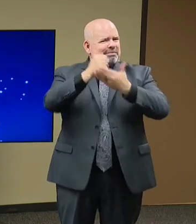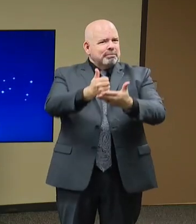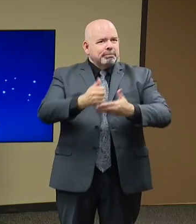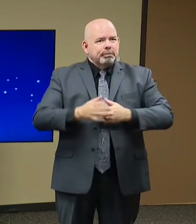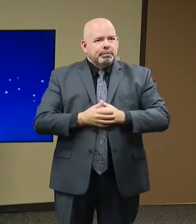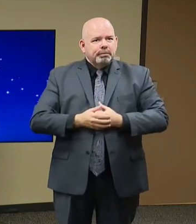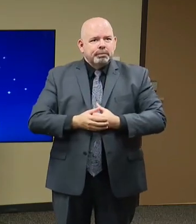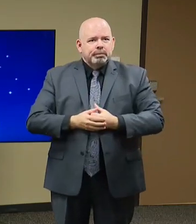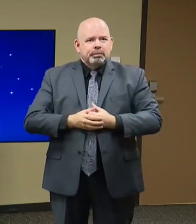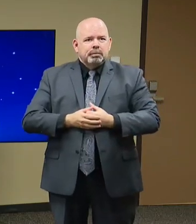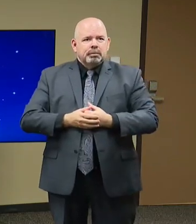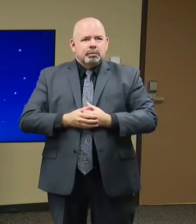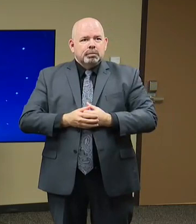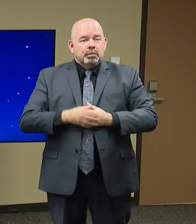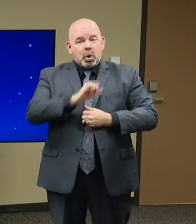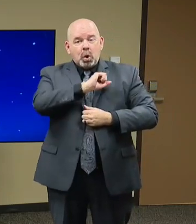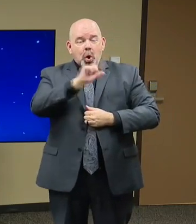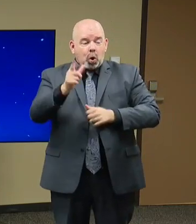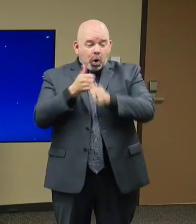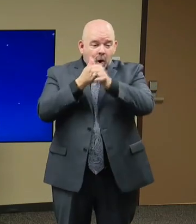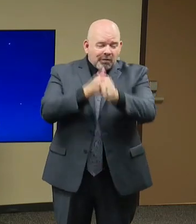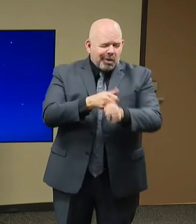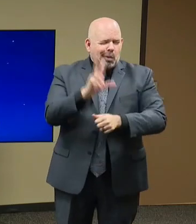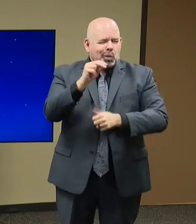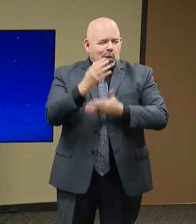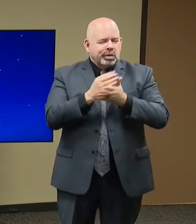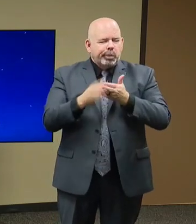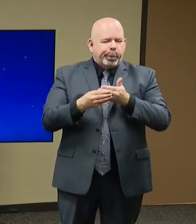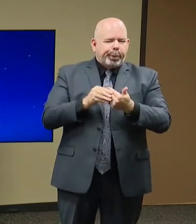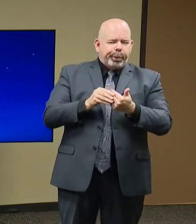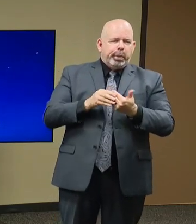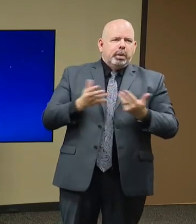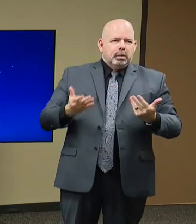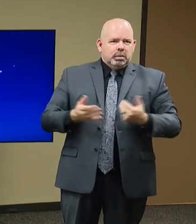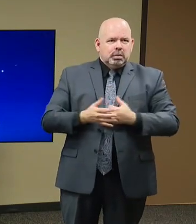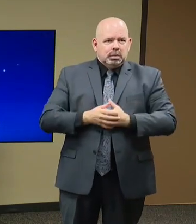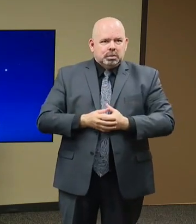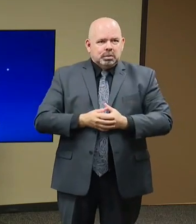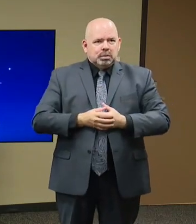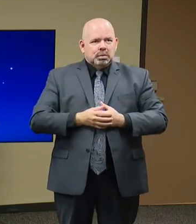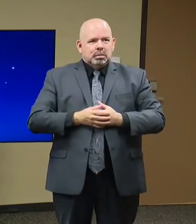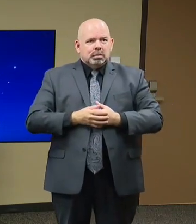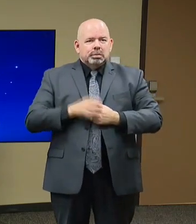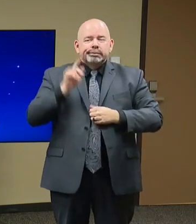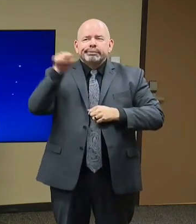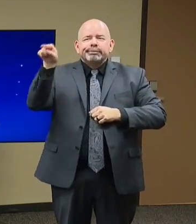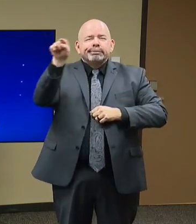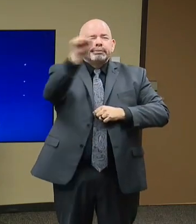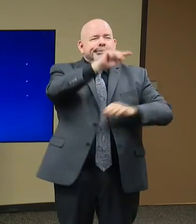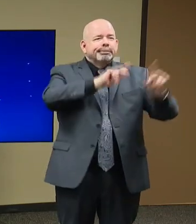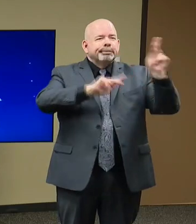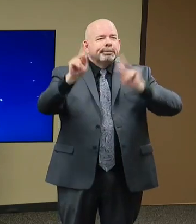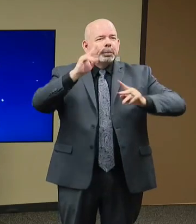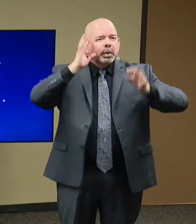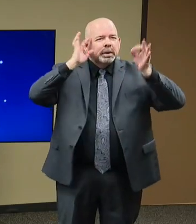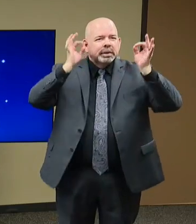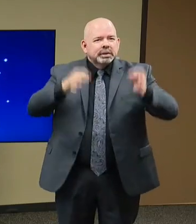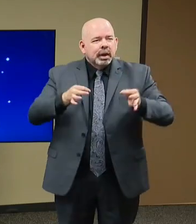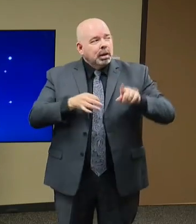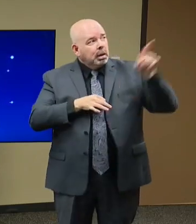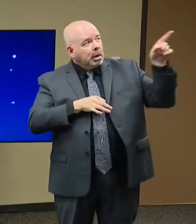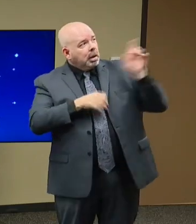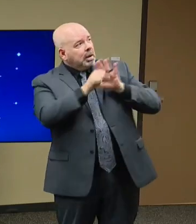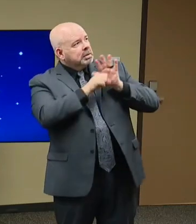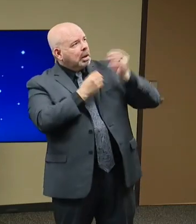the guidance, but there are a lot of people, we hear from a lot of people that they are looking for those recommendations and are following it. Again, you don't